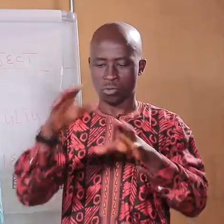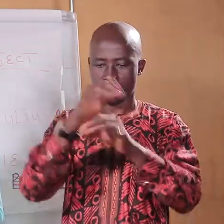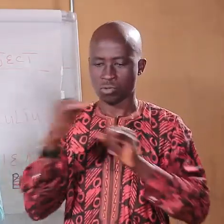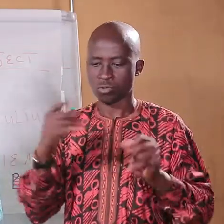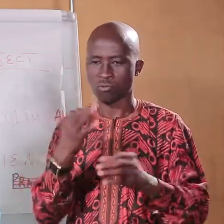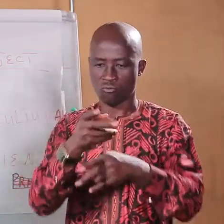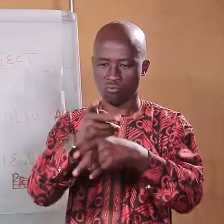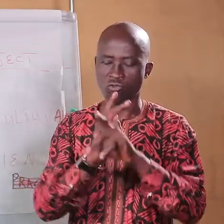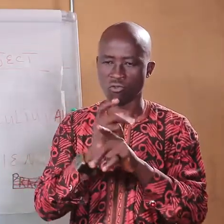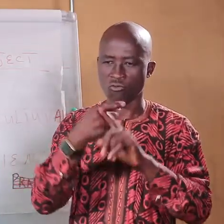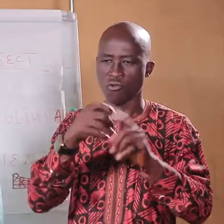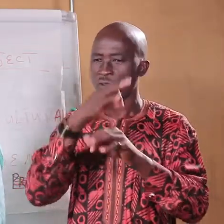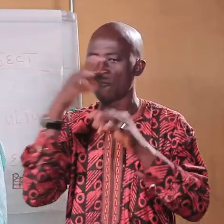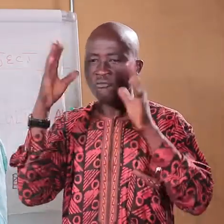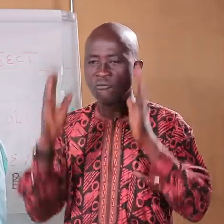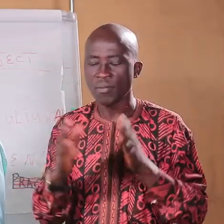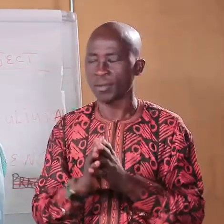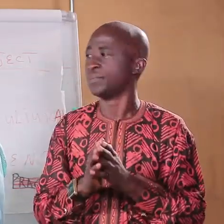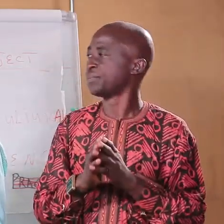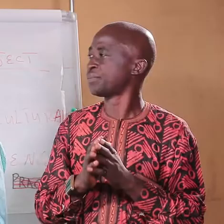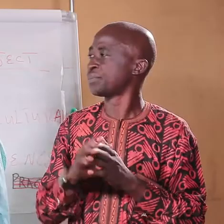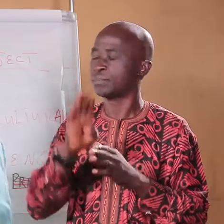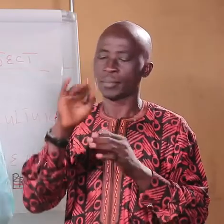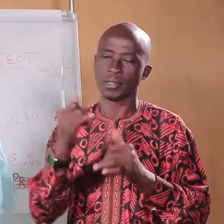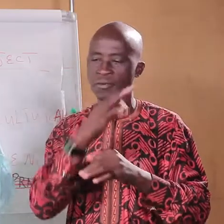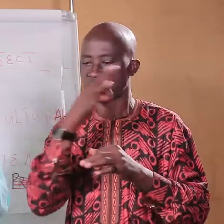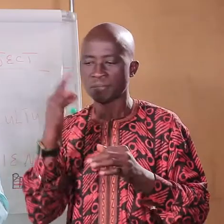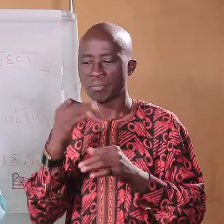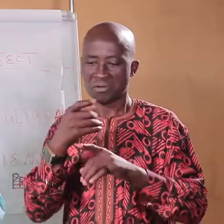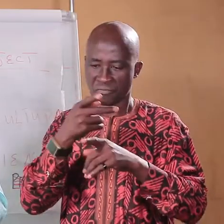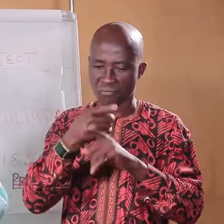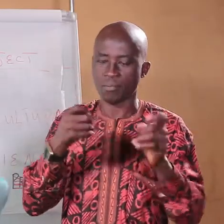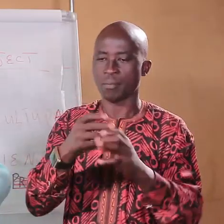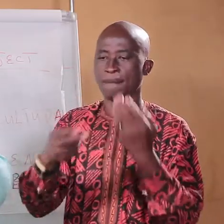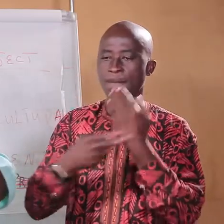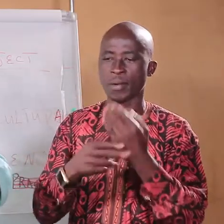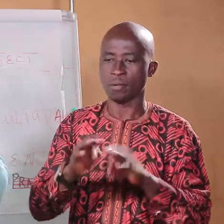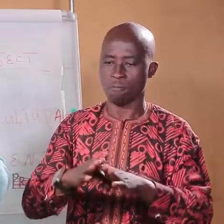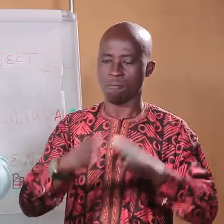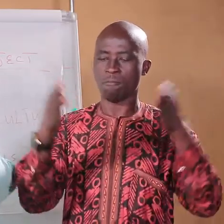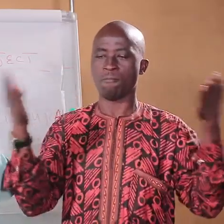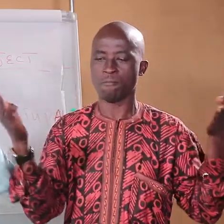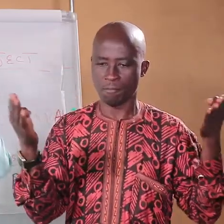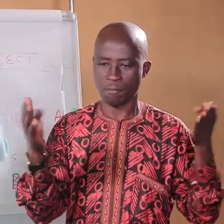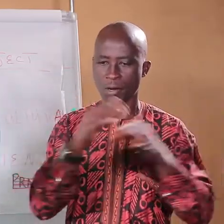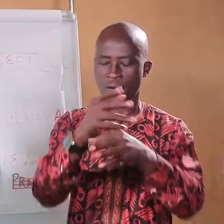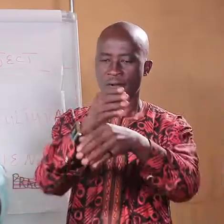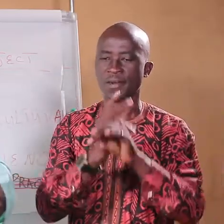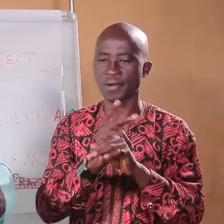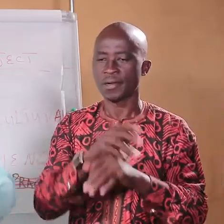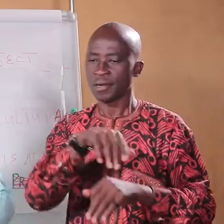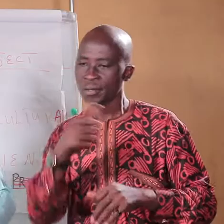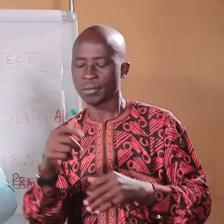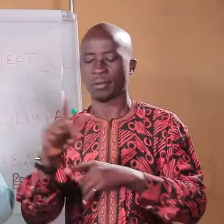of loan from the farmer, by the farmer from a bank, he expands and obtains another